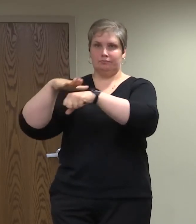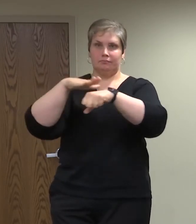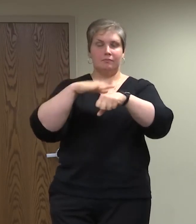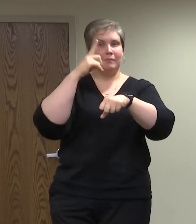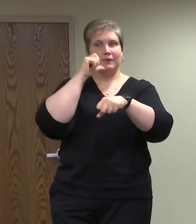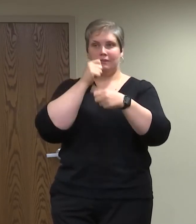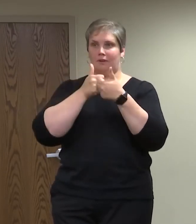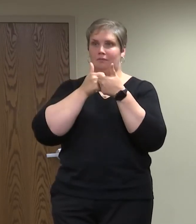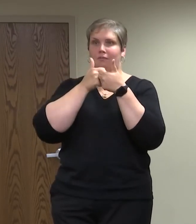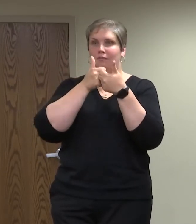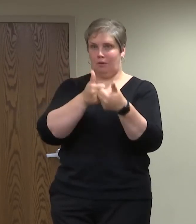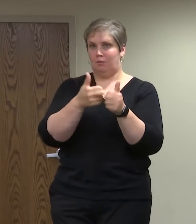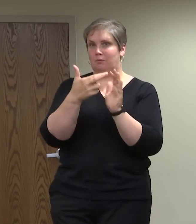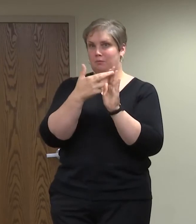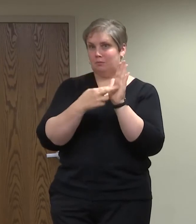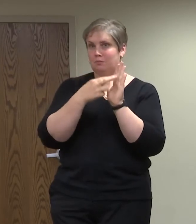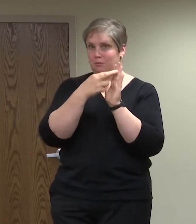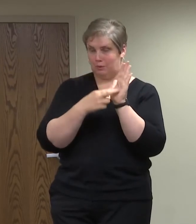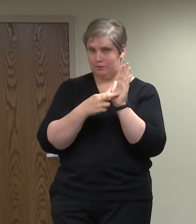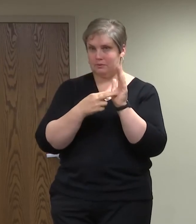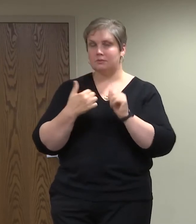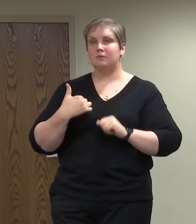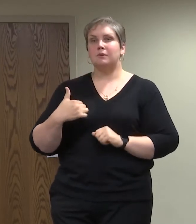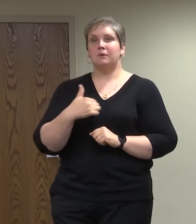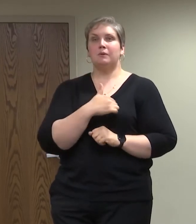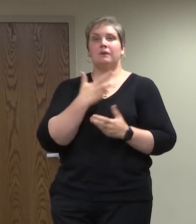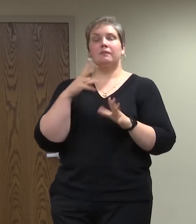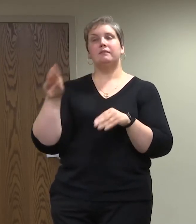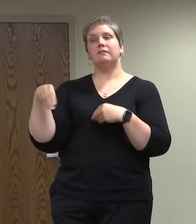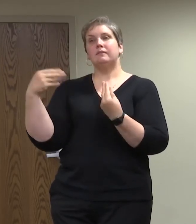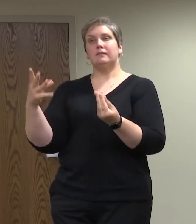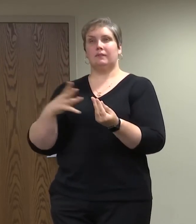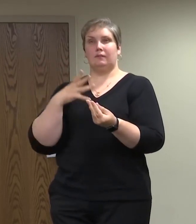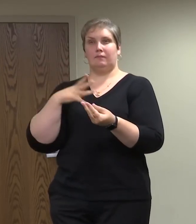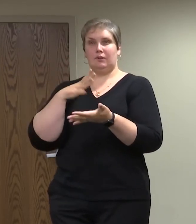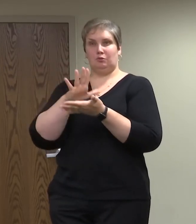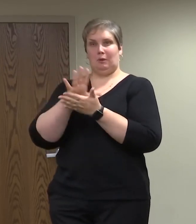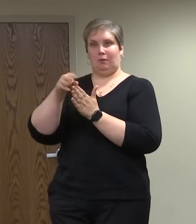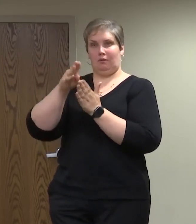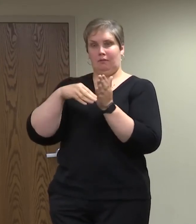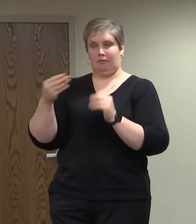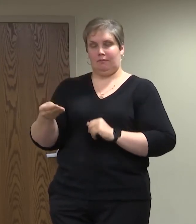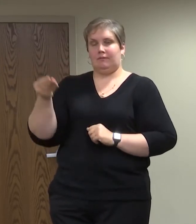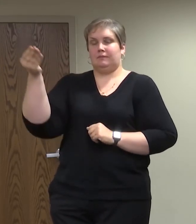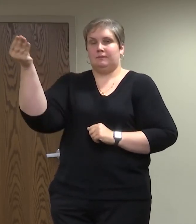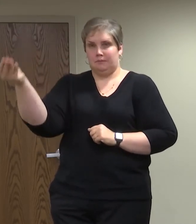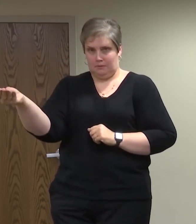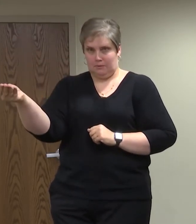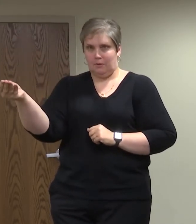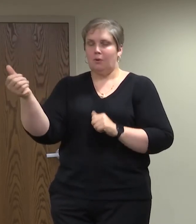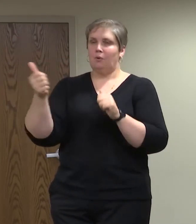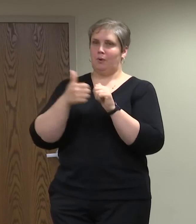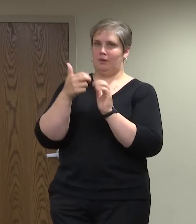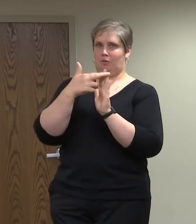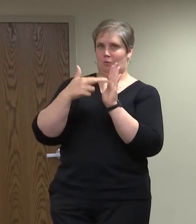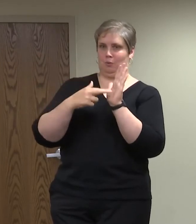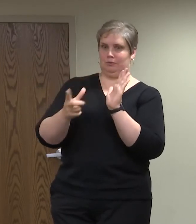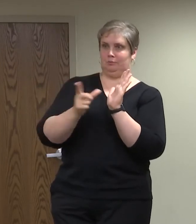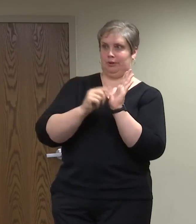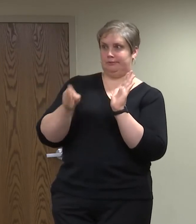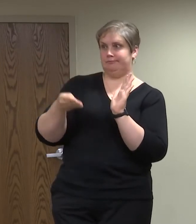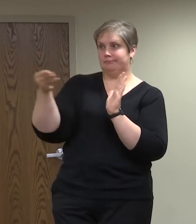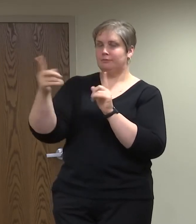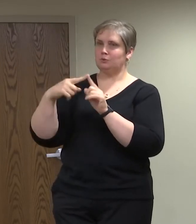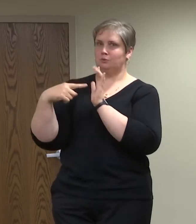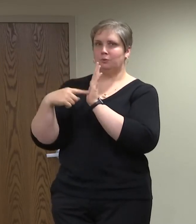been issued official notices of noncompliance with a portion of the executive order. We have made a commitment to